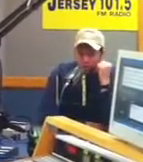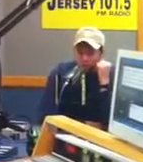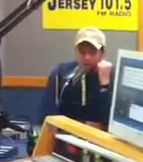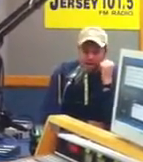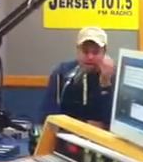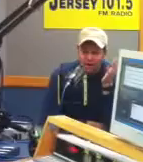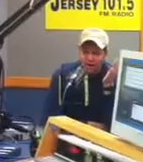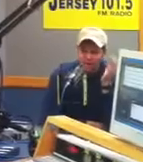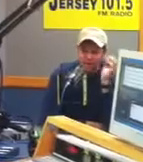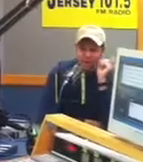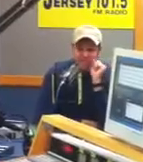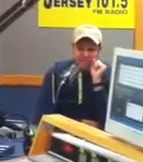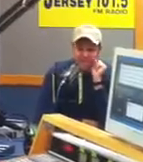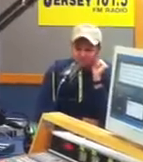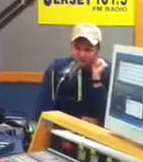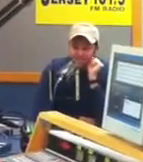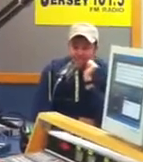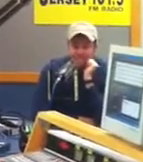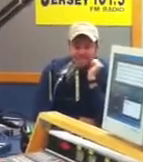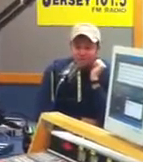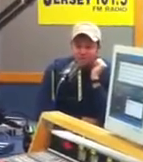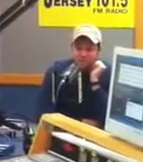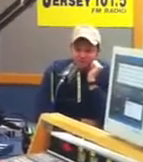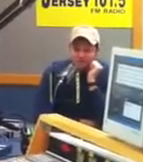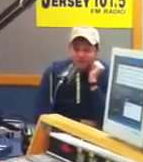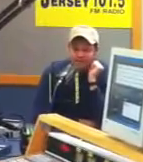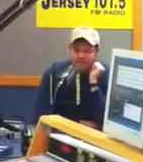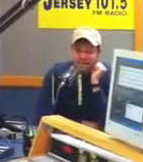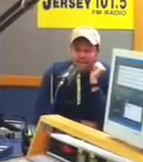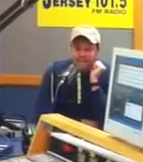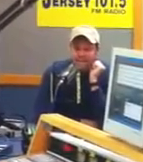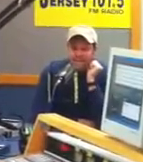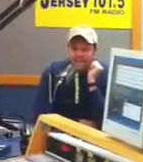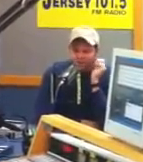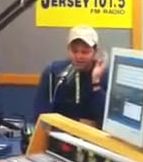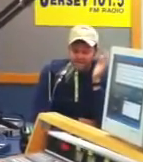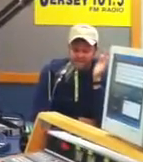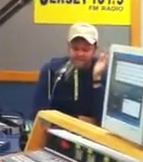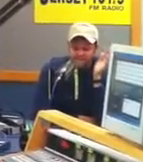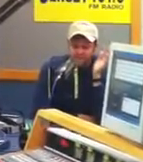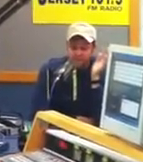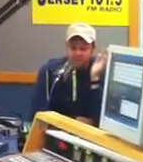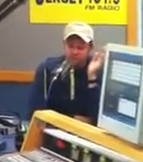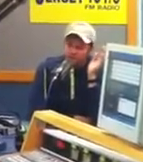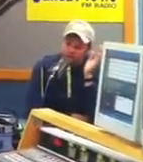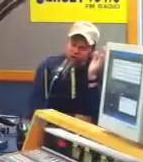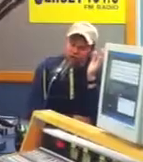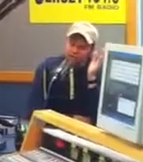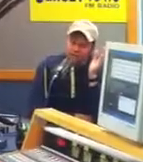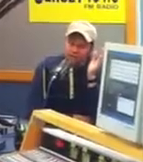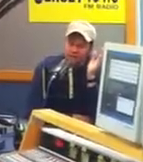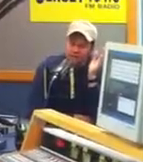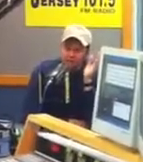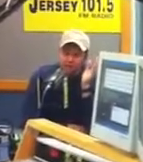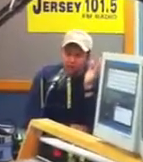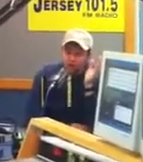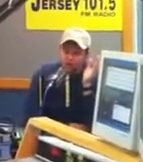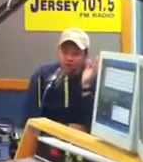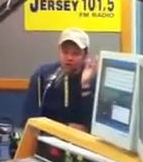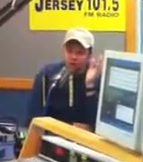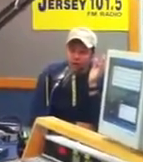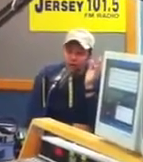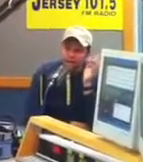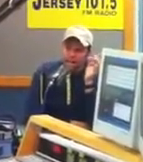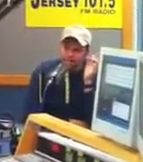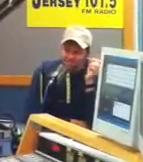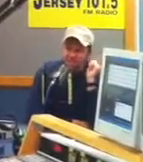for 101.5. You guys are just amazing. We love you. And, you know, these kids, we have a hearing loss, but that hearing